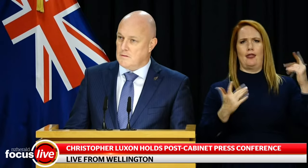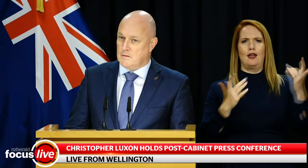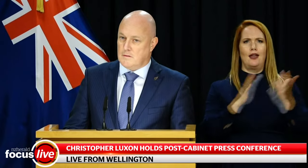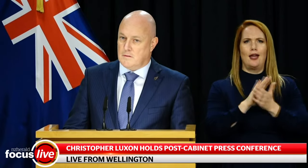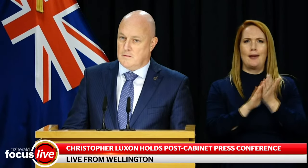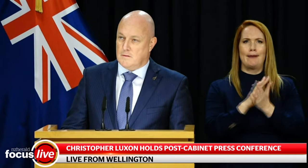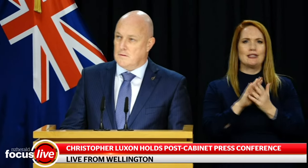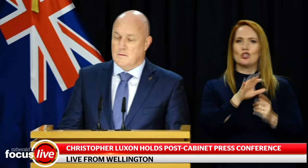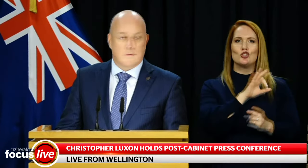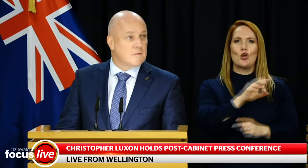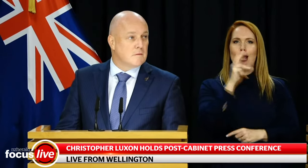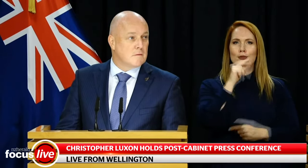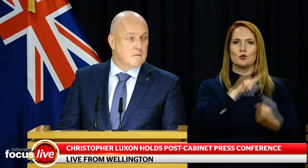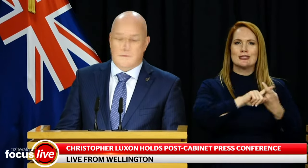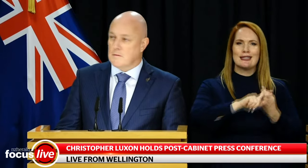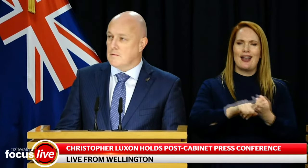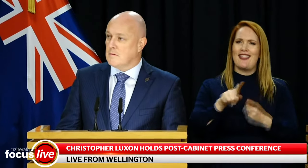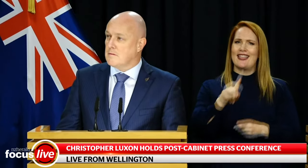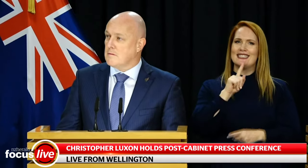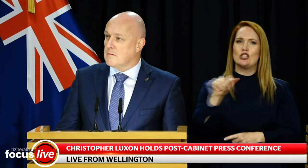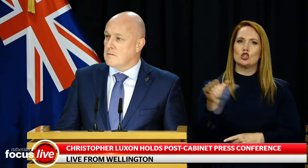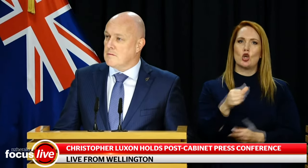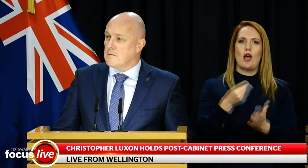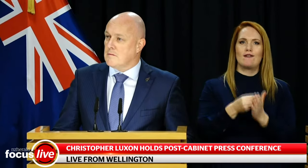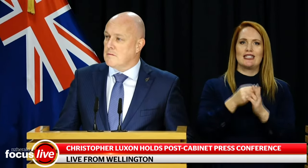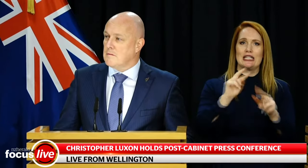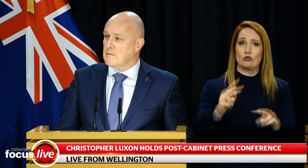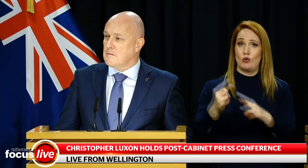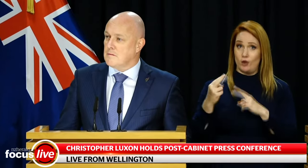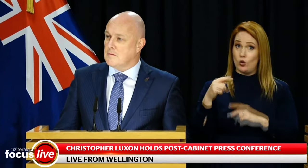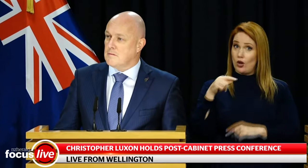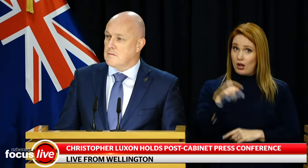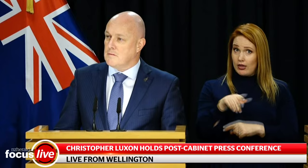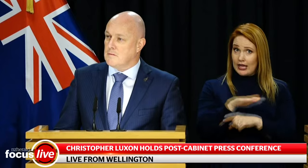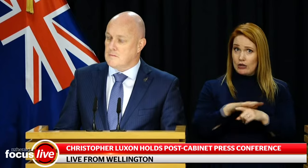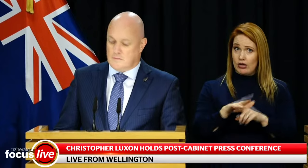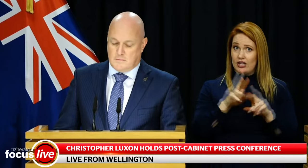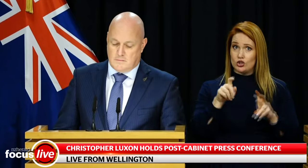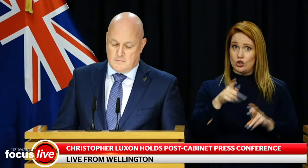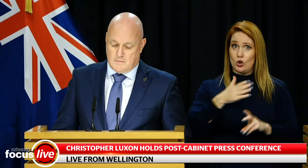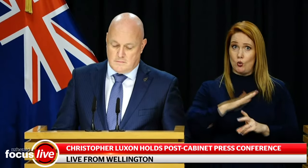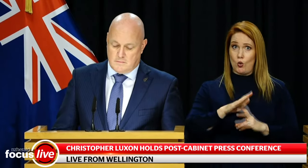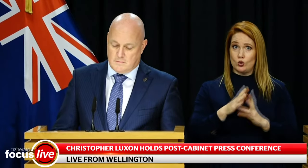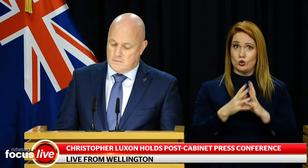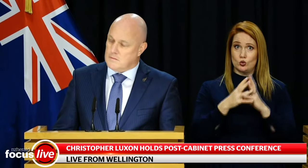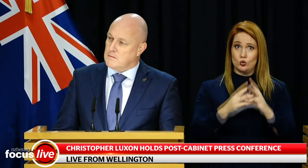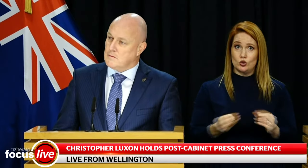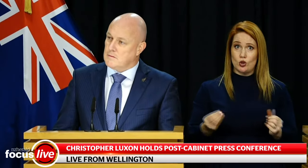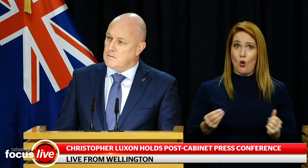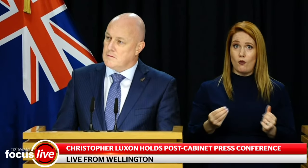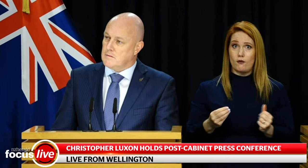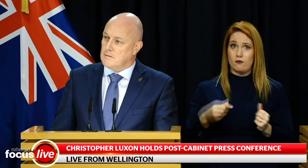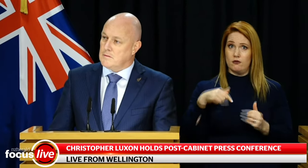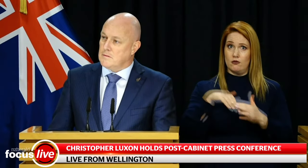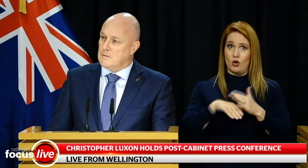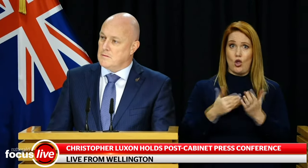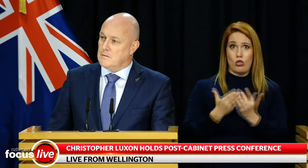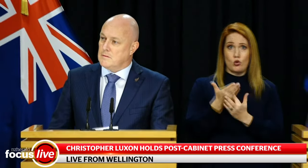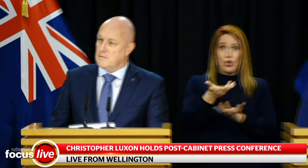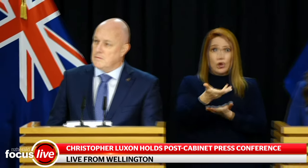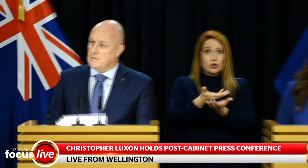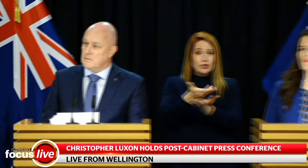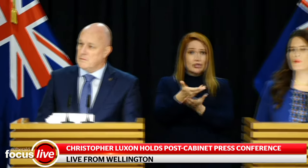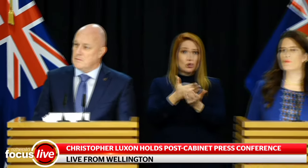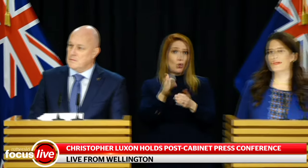talk about the need for a complete funding review. Is that an issue that you were looking to tackle in this consultation or